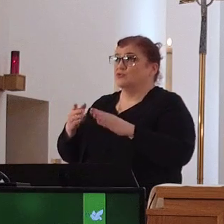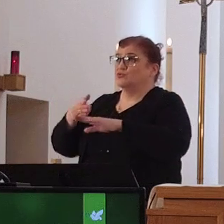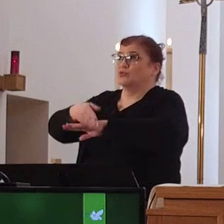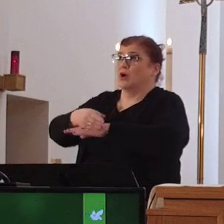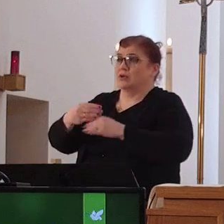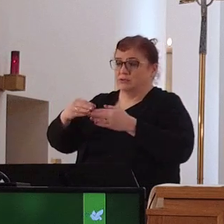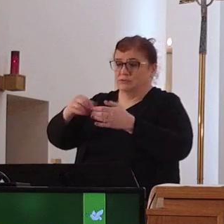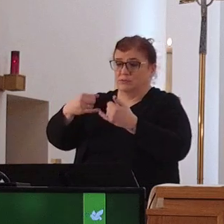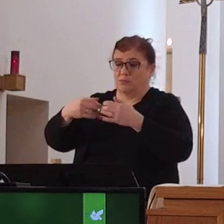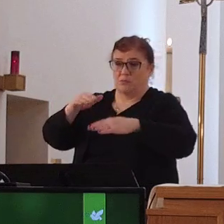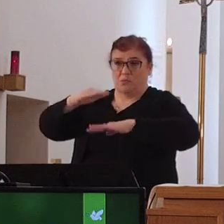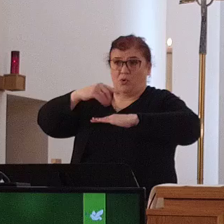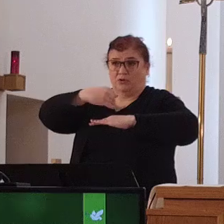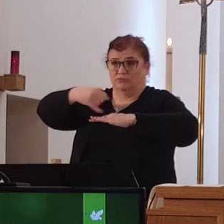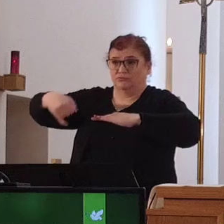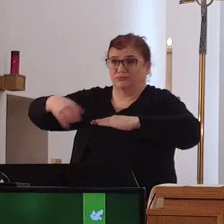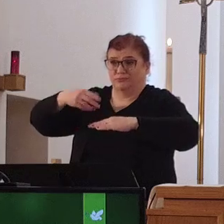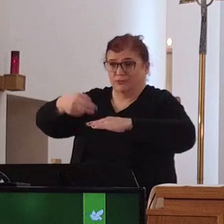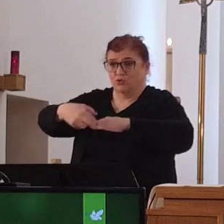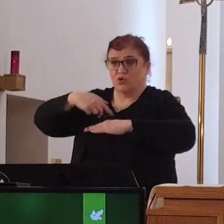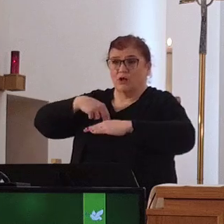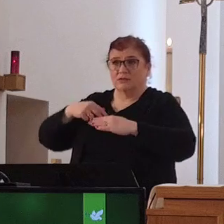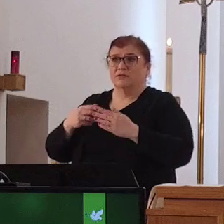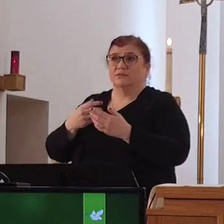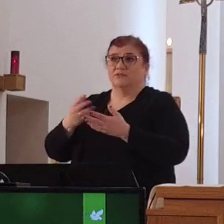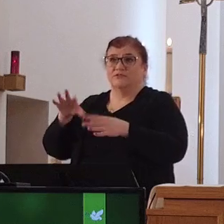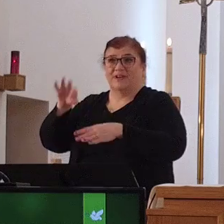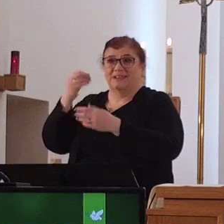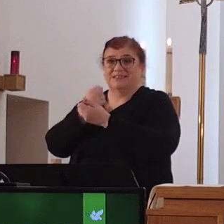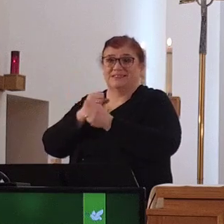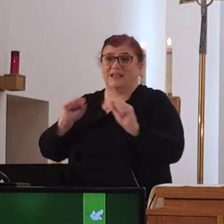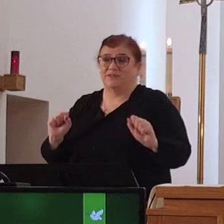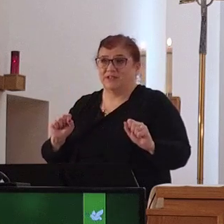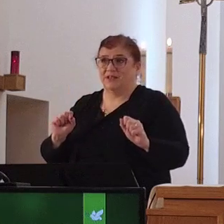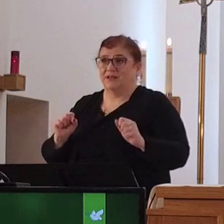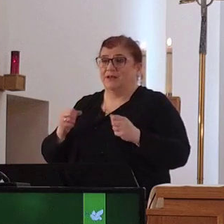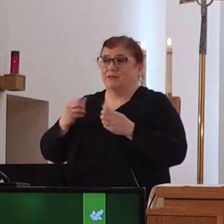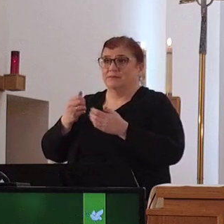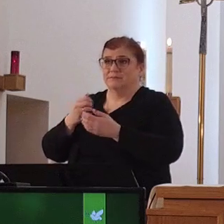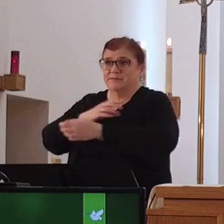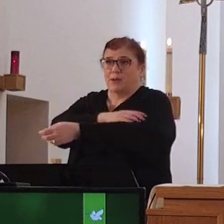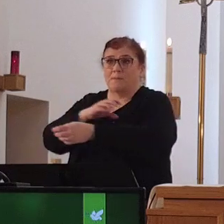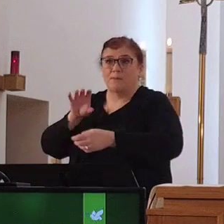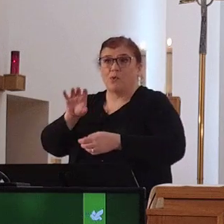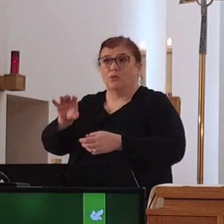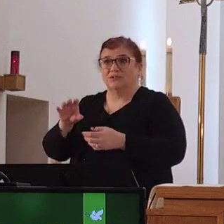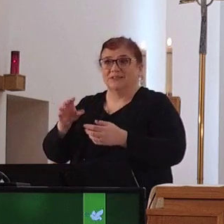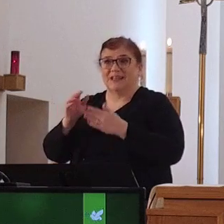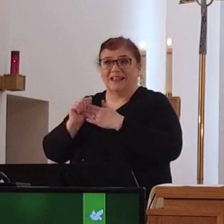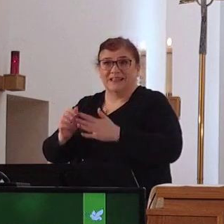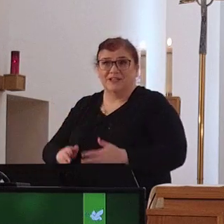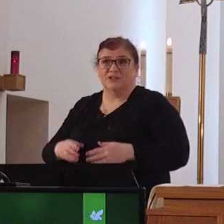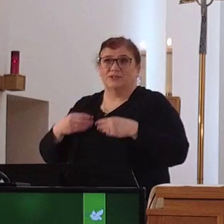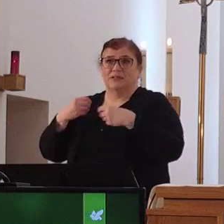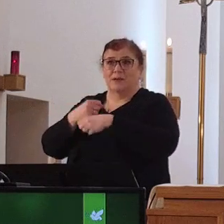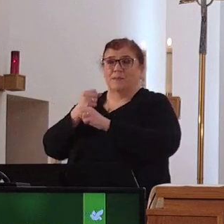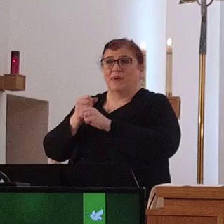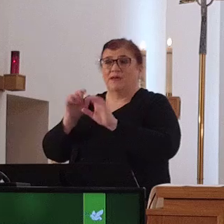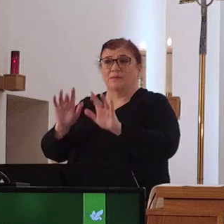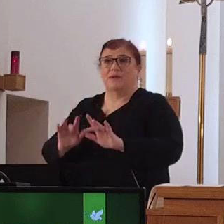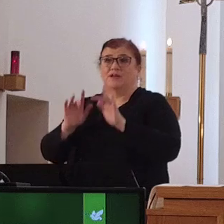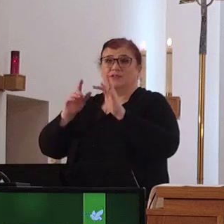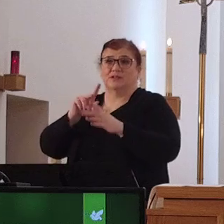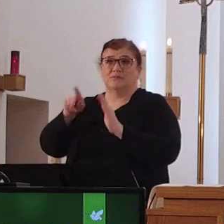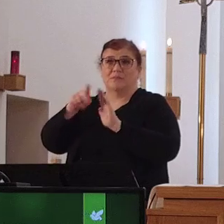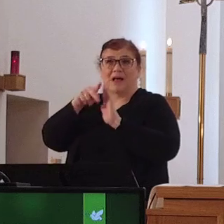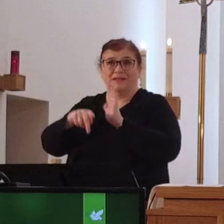safety and opportunity. Embolden leaders to draft compassionate policies on behalf of migrants and